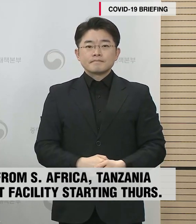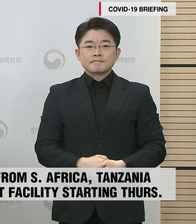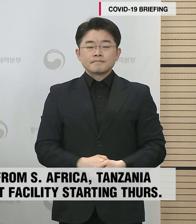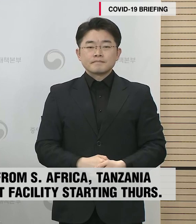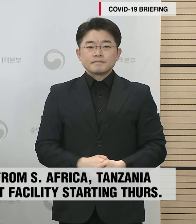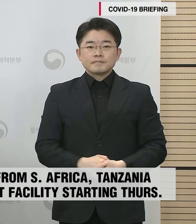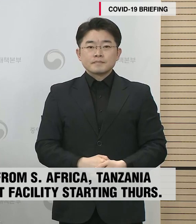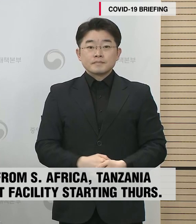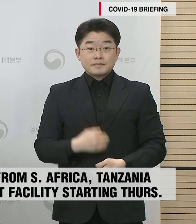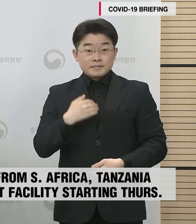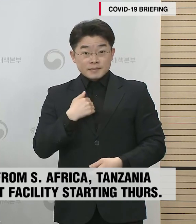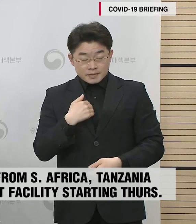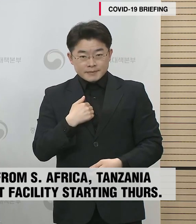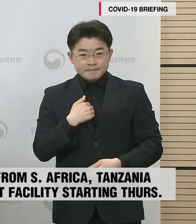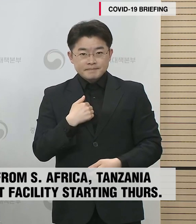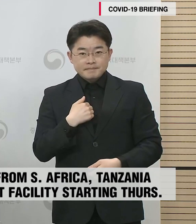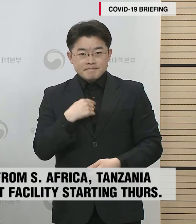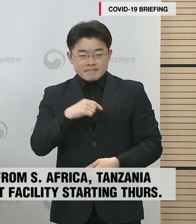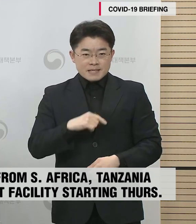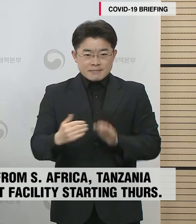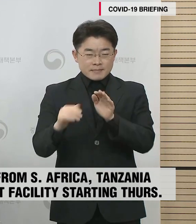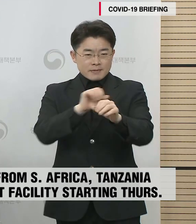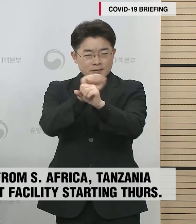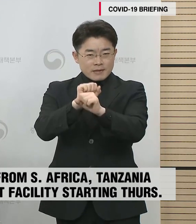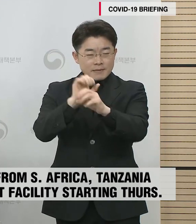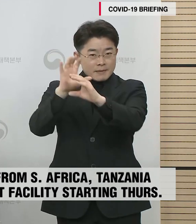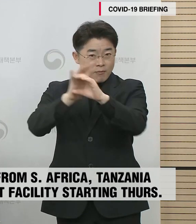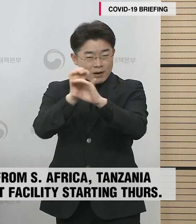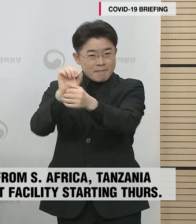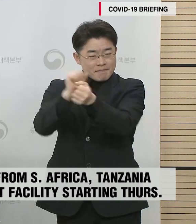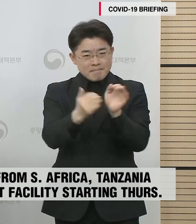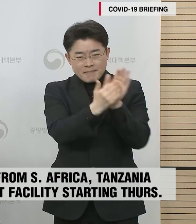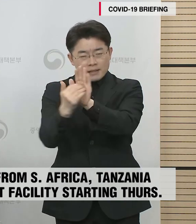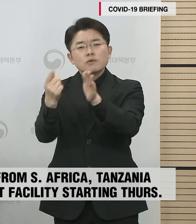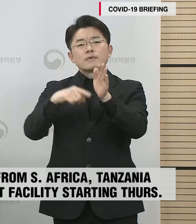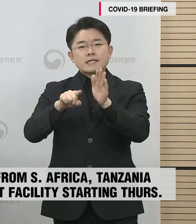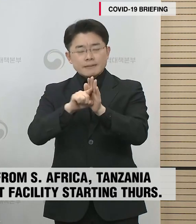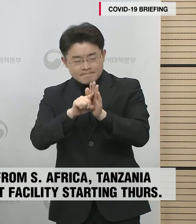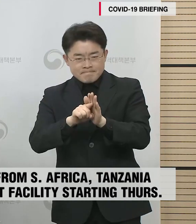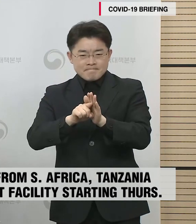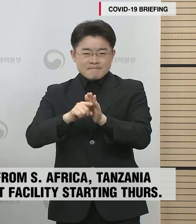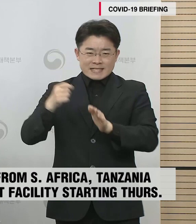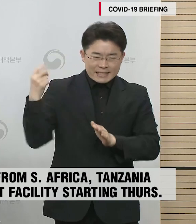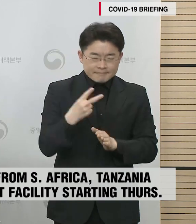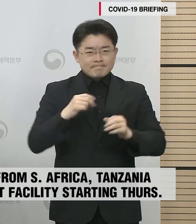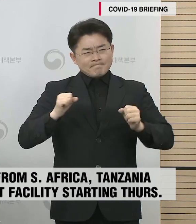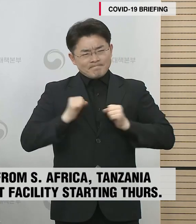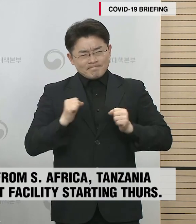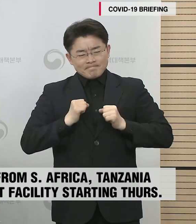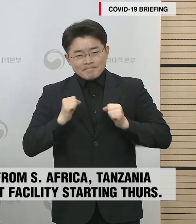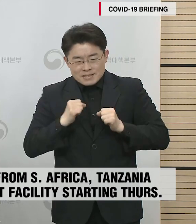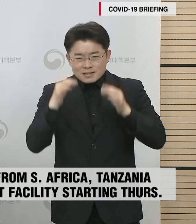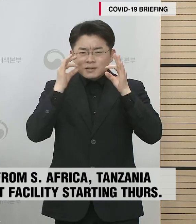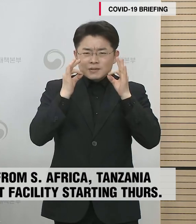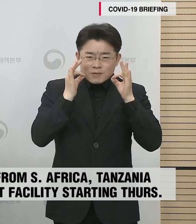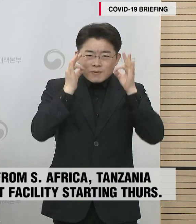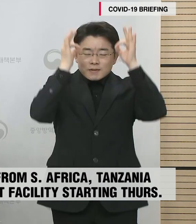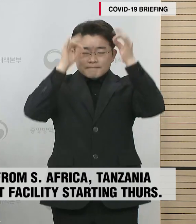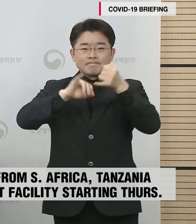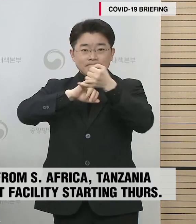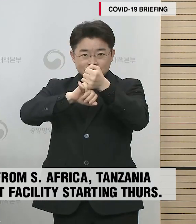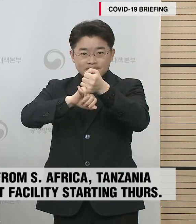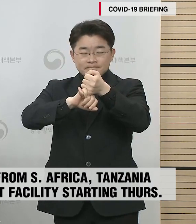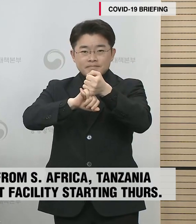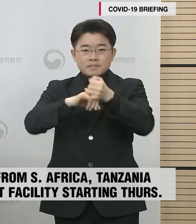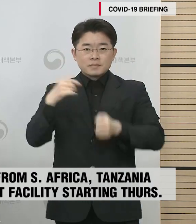like wearing face masks and washing your hands and keeping distance. And we will also stick to the basics, and we will also continue to